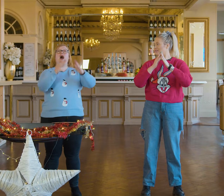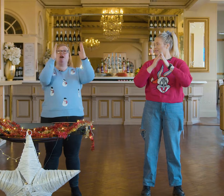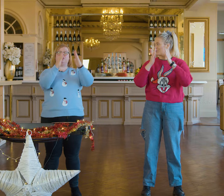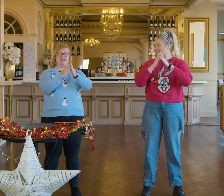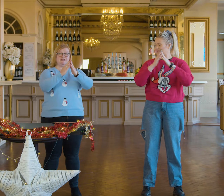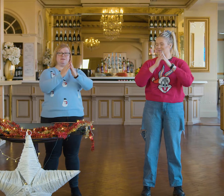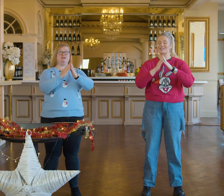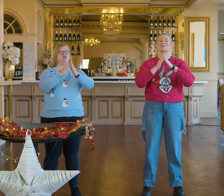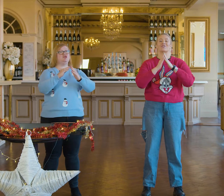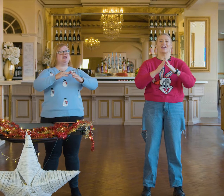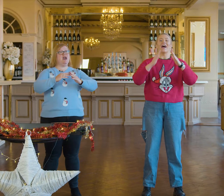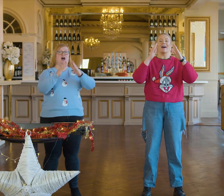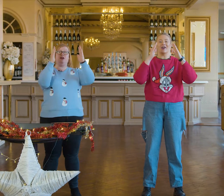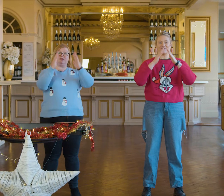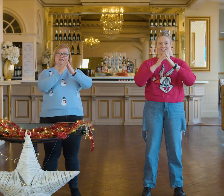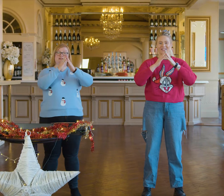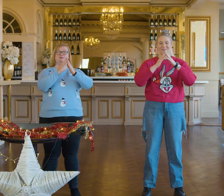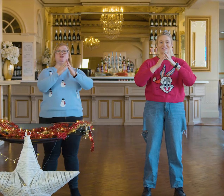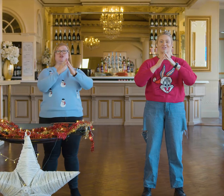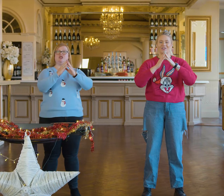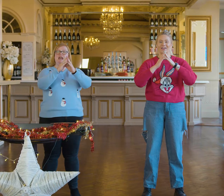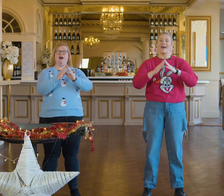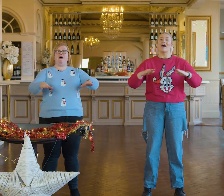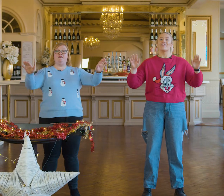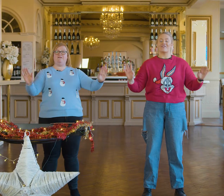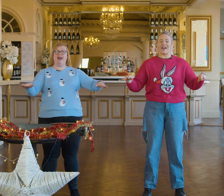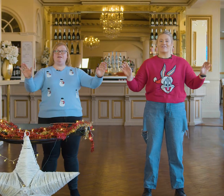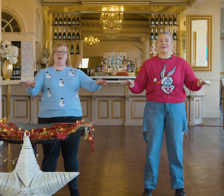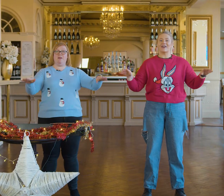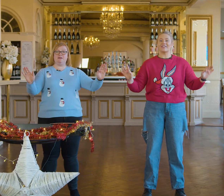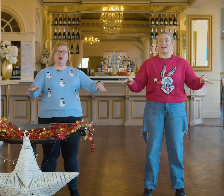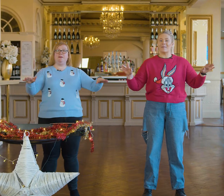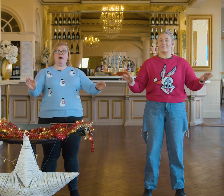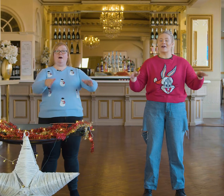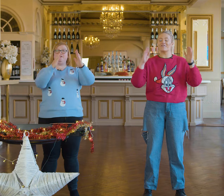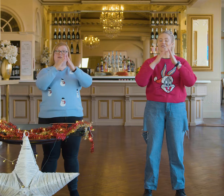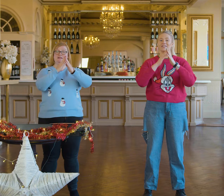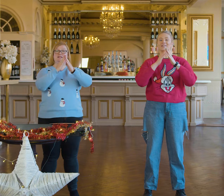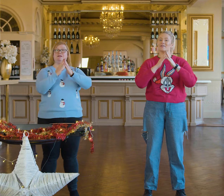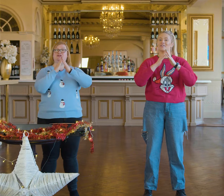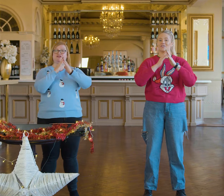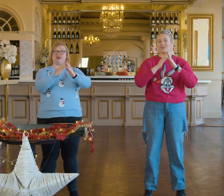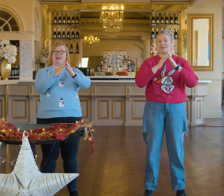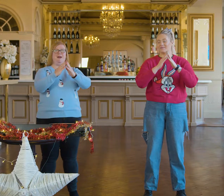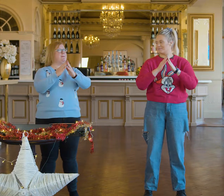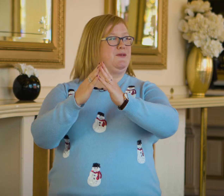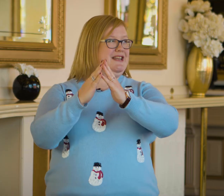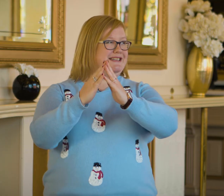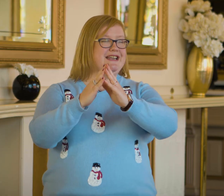A Christmas tree, a Christmas tree, a fairy on the top of the Christmas tree. Brilliant.